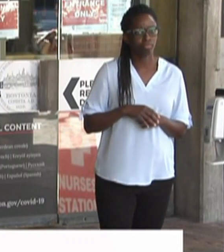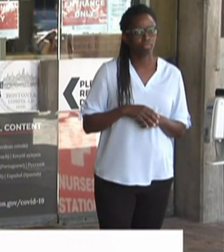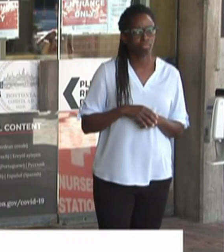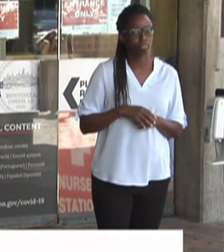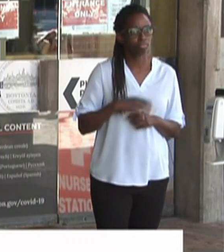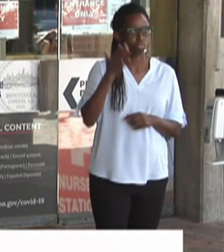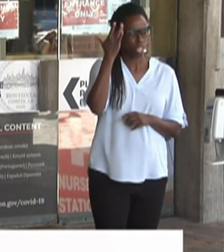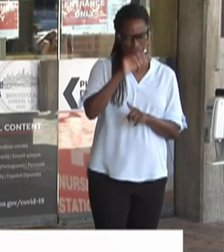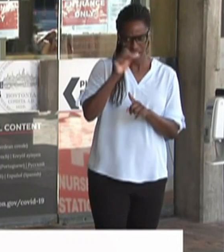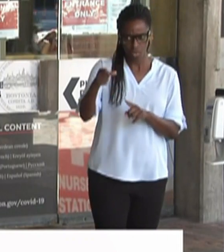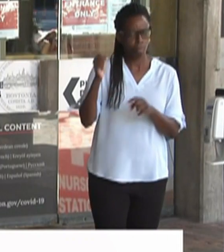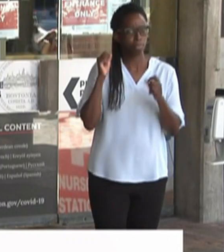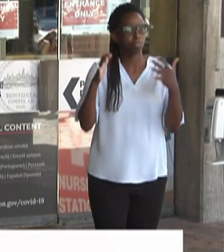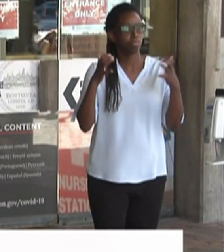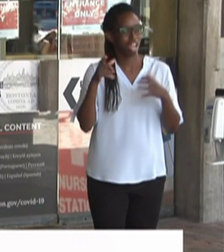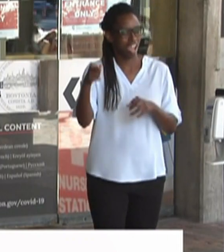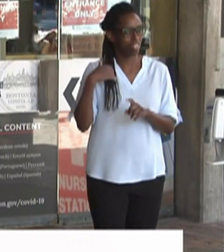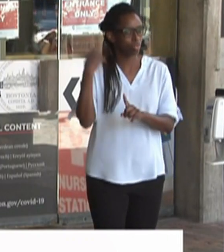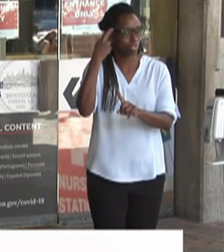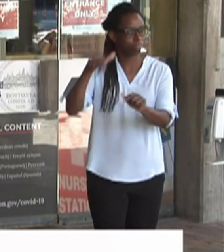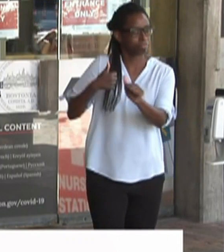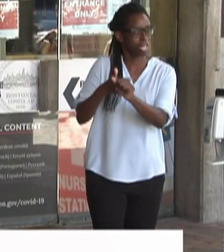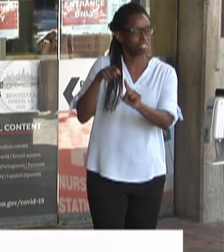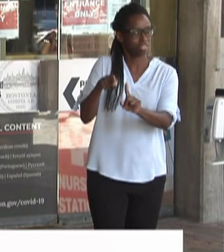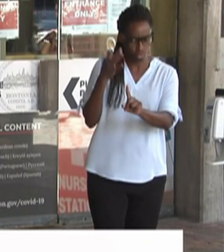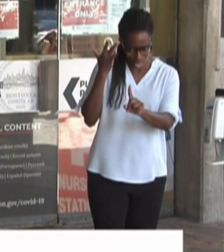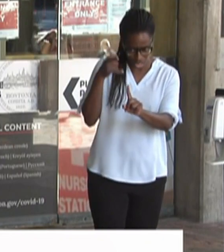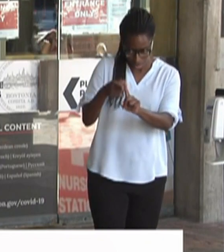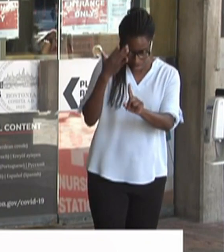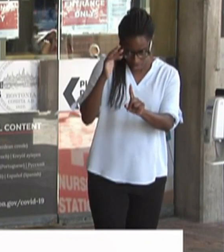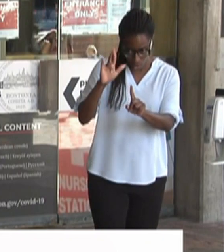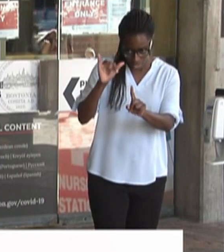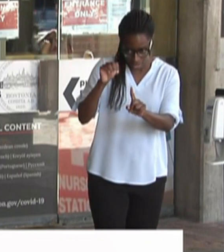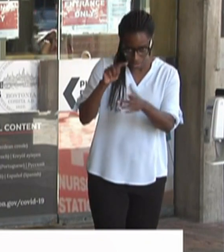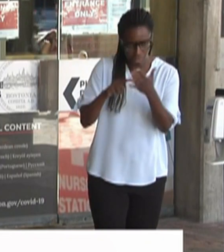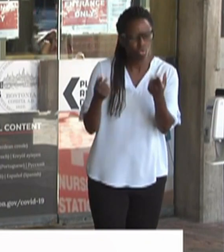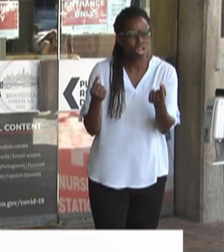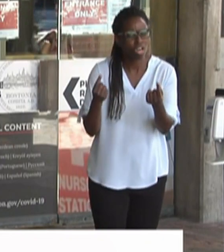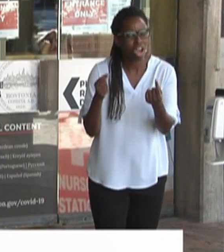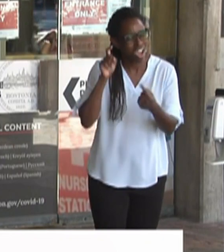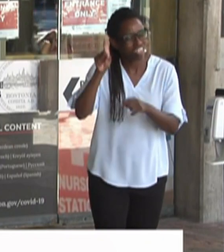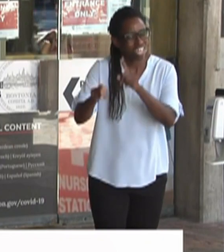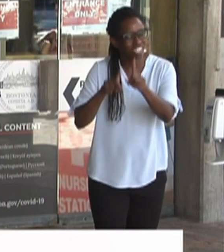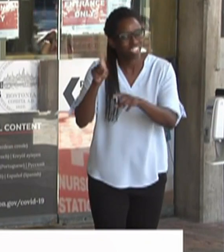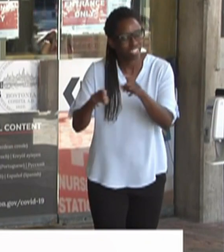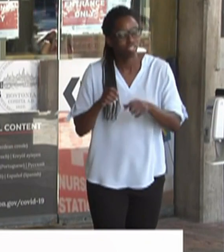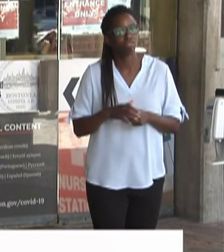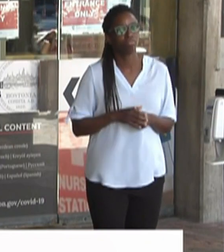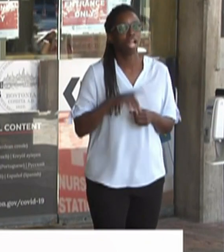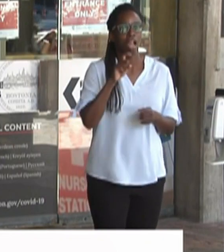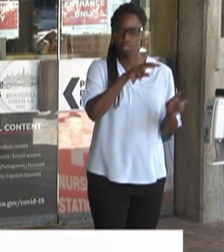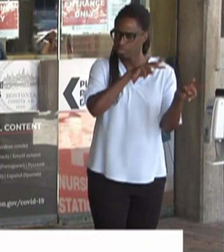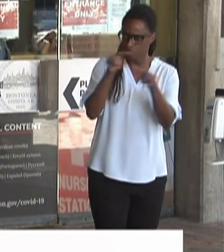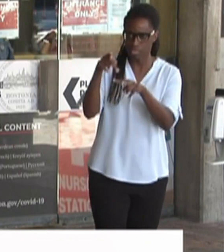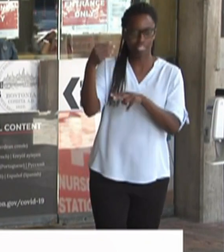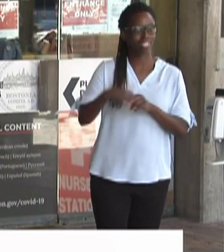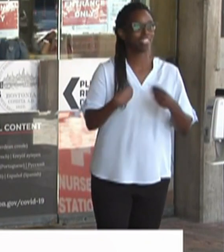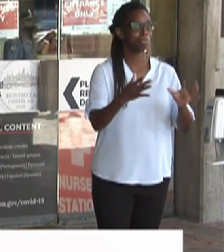as a society to ignore and avoid those messages, we'll be in the same exact situation that we're in today,